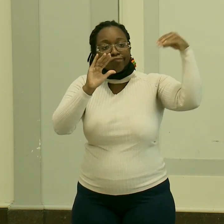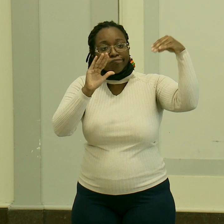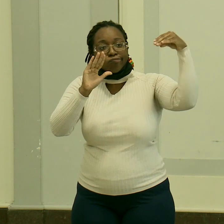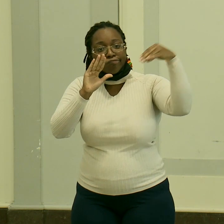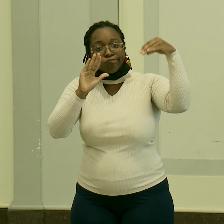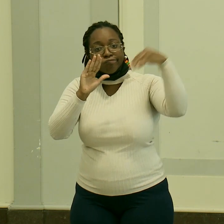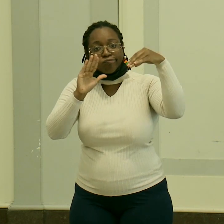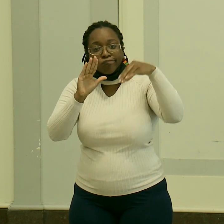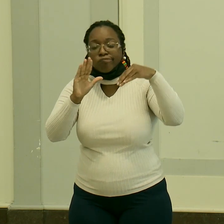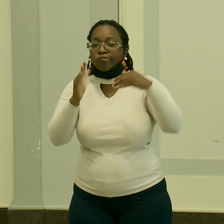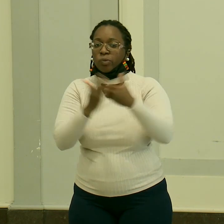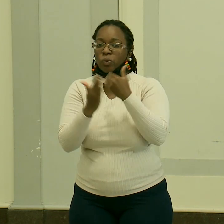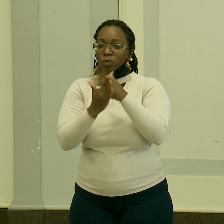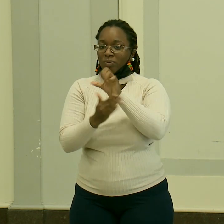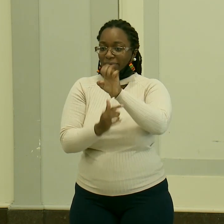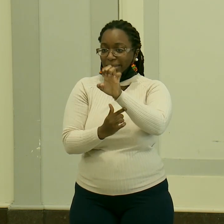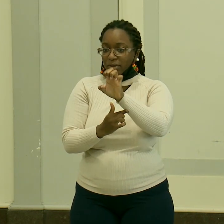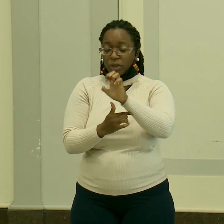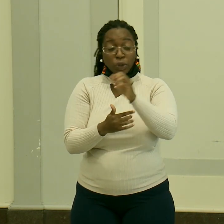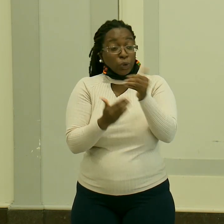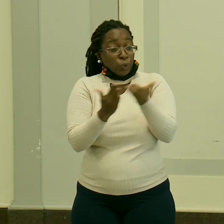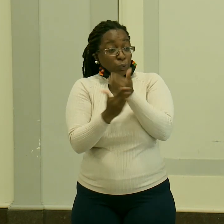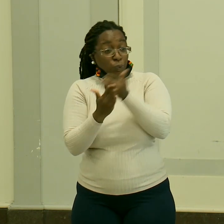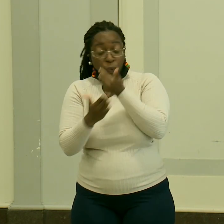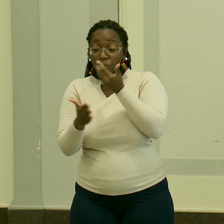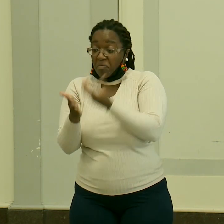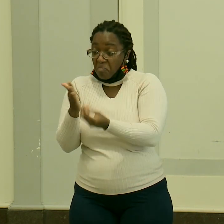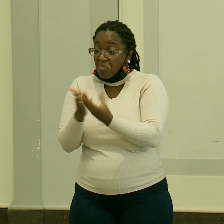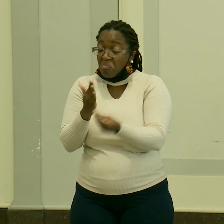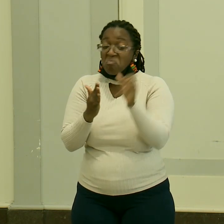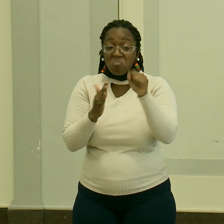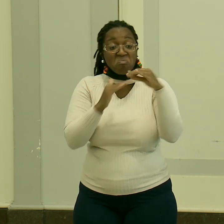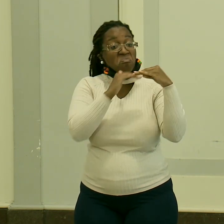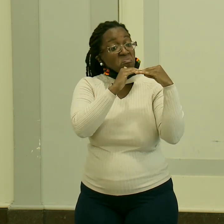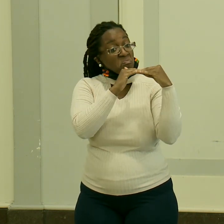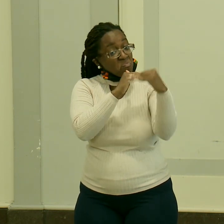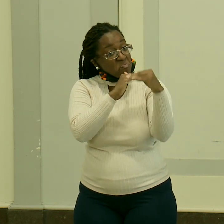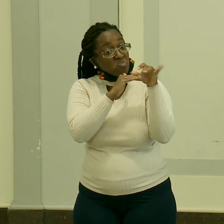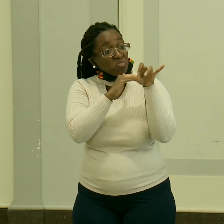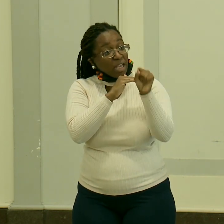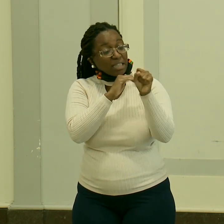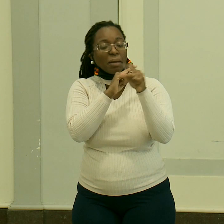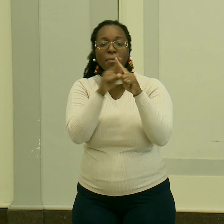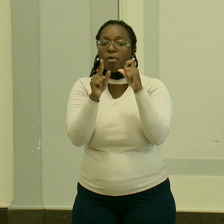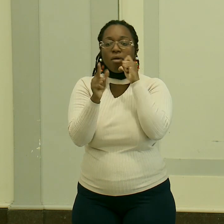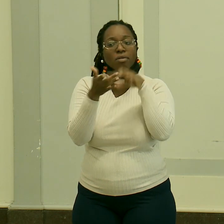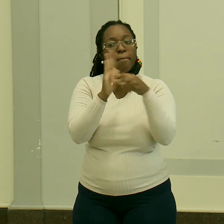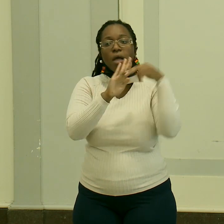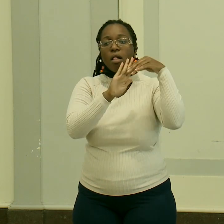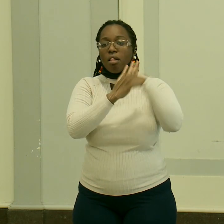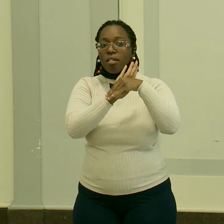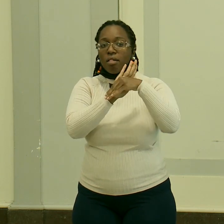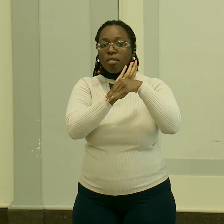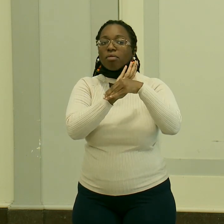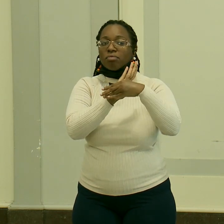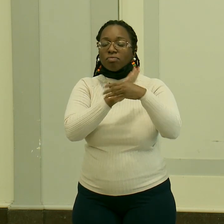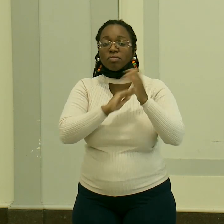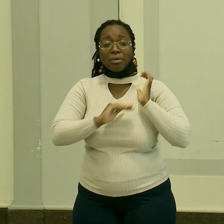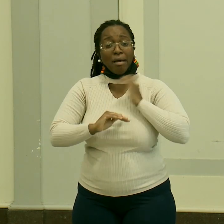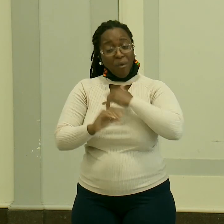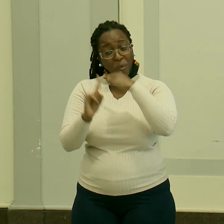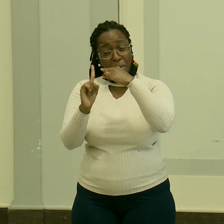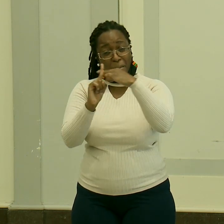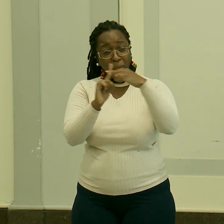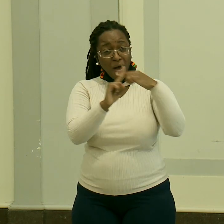New fatalities due to COVID-19 have somewhat leveled off, but they are not consistently declining. Our positivity levels overall